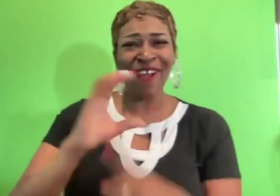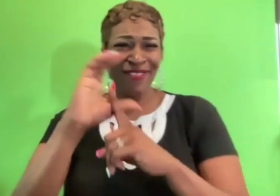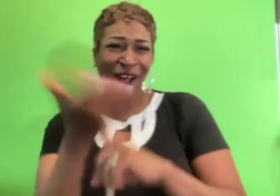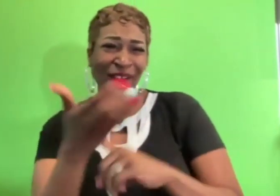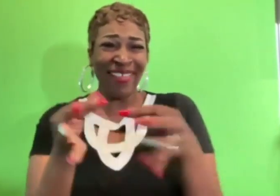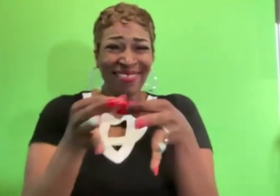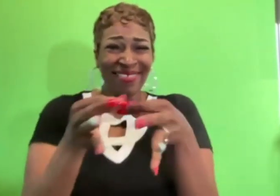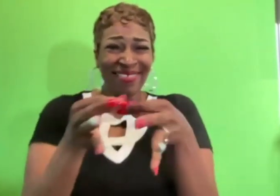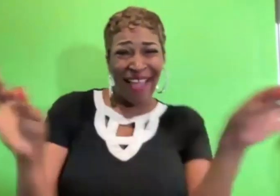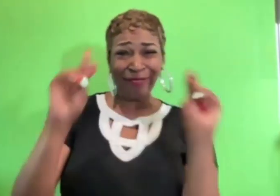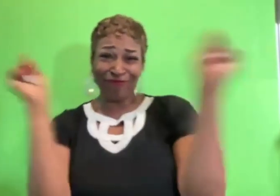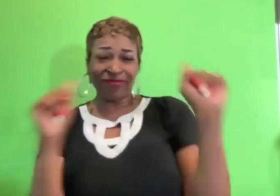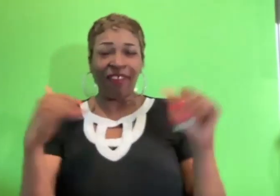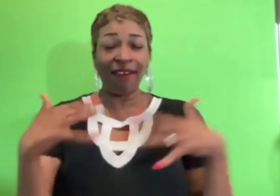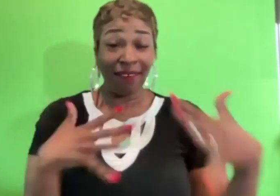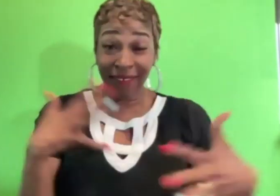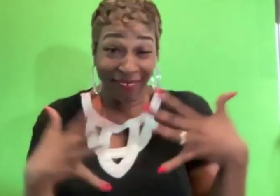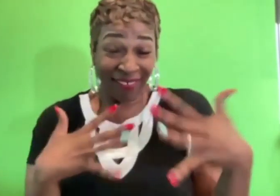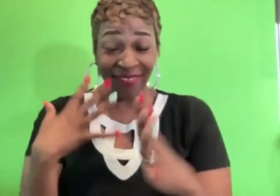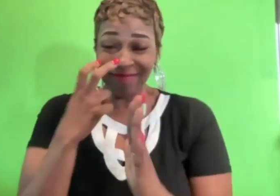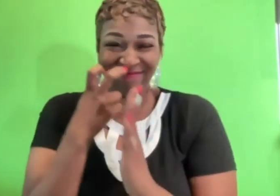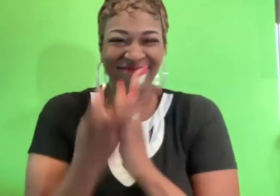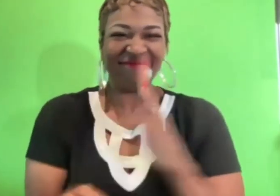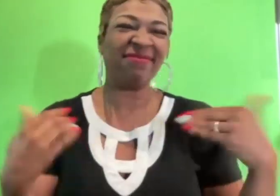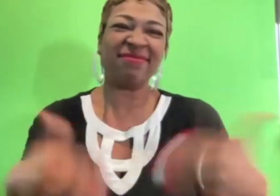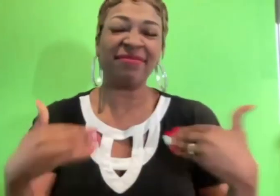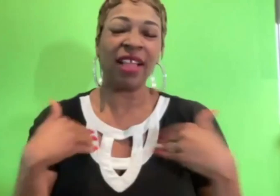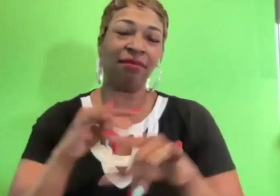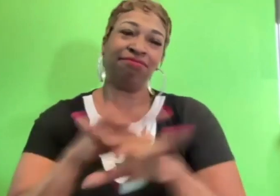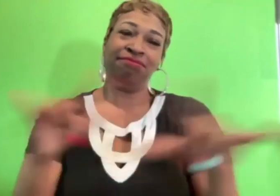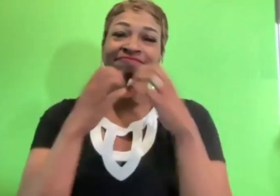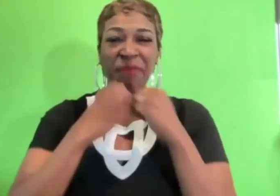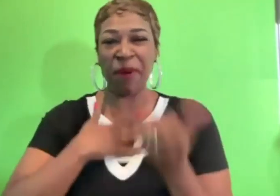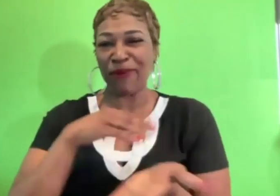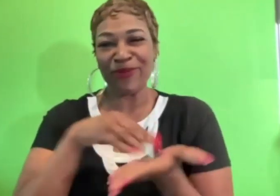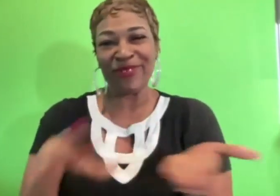related to our clothes, our culture, our language, our everything.